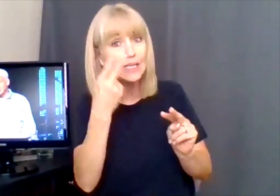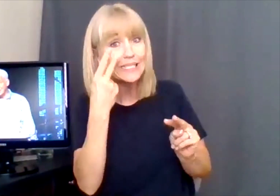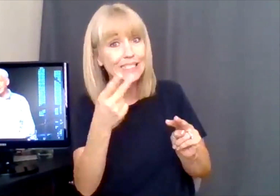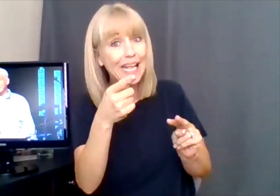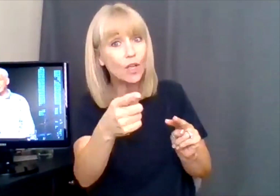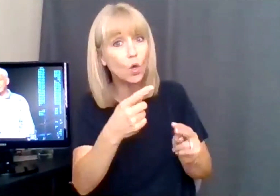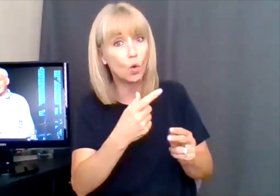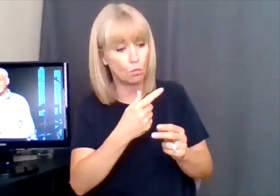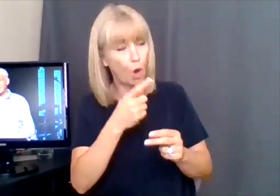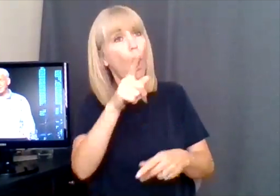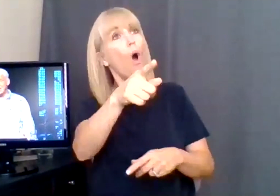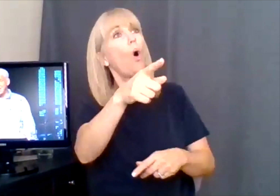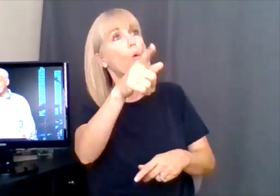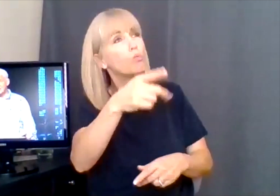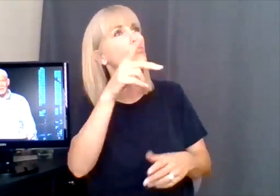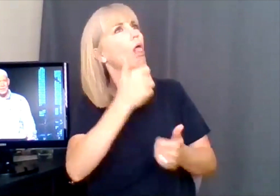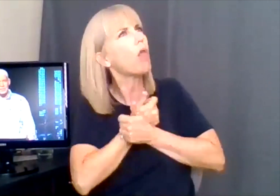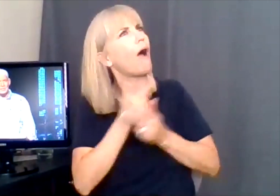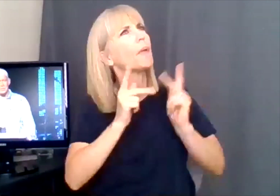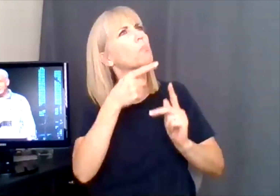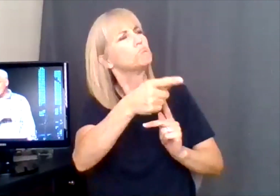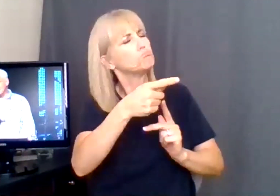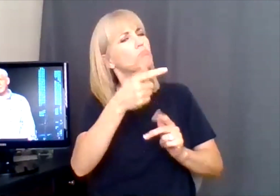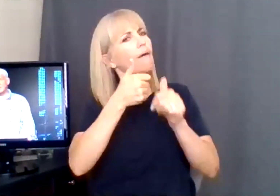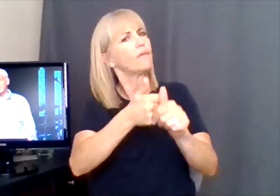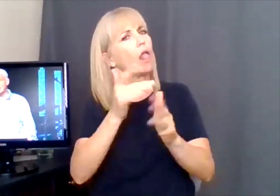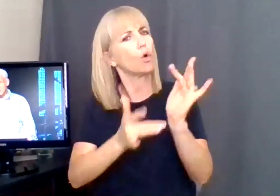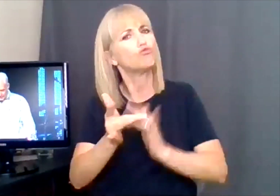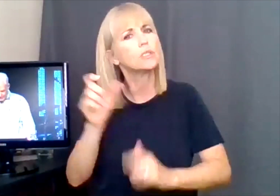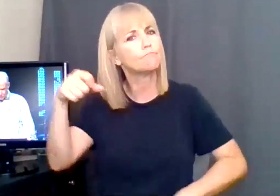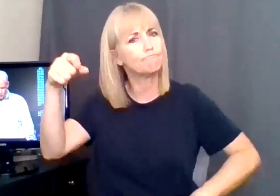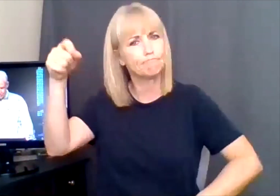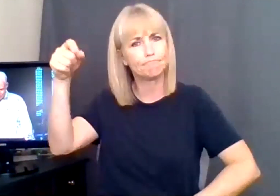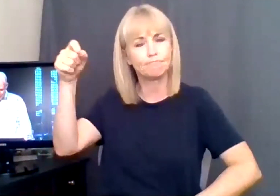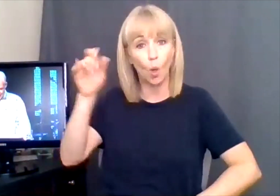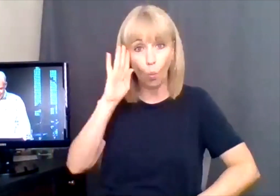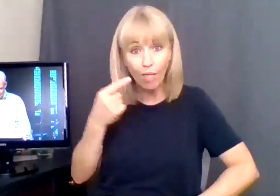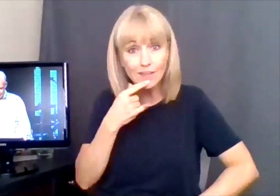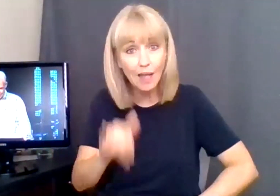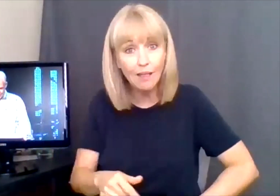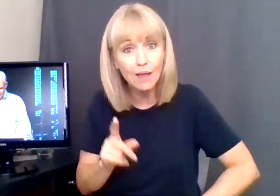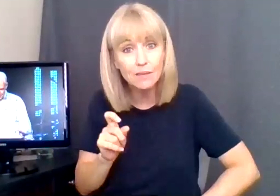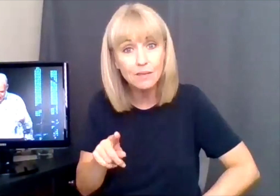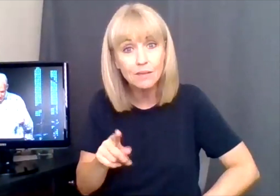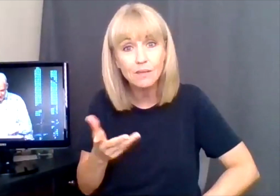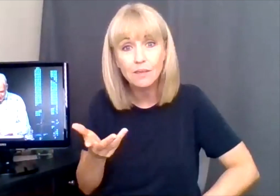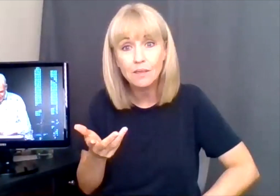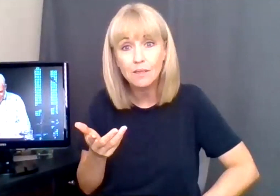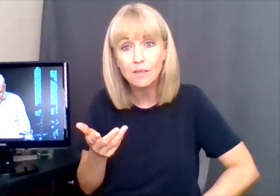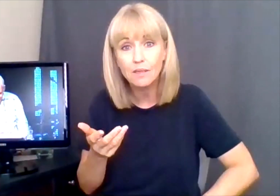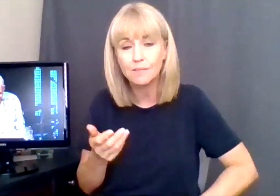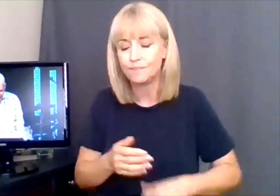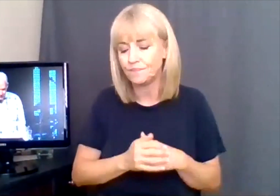by your love that you're a follower of Jesus? And true followers of Jesus look very different than those in this world right now. Jesus said